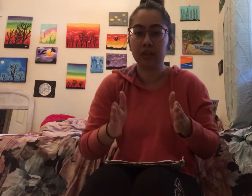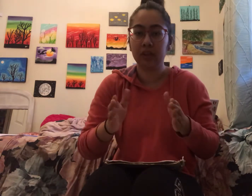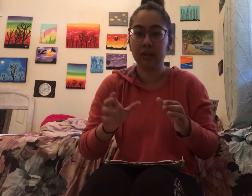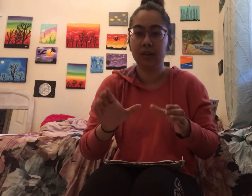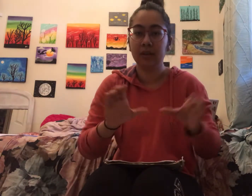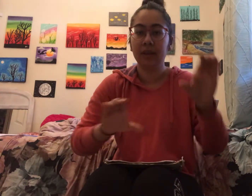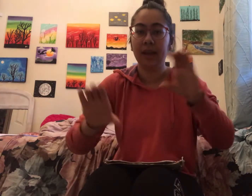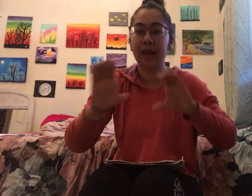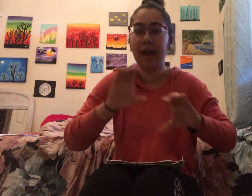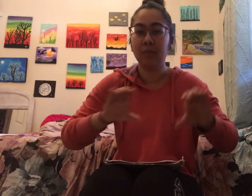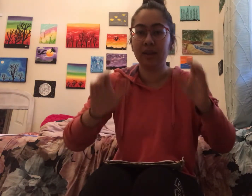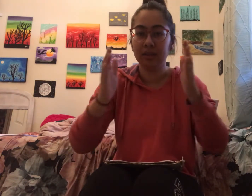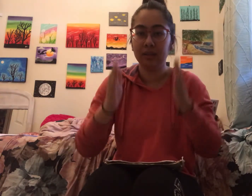person, chemist.